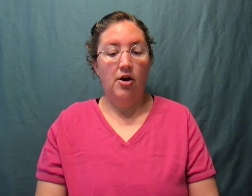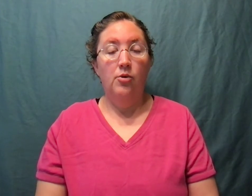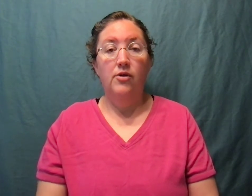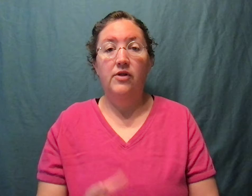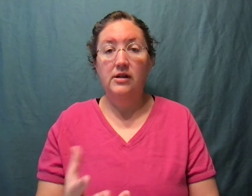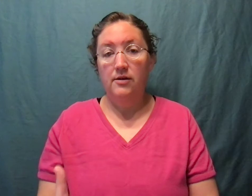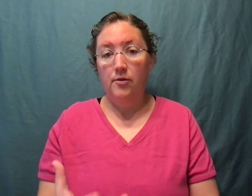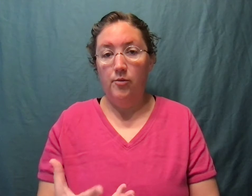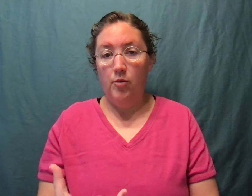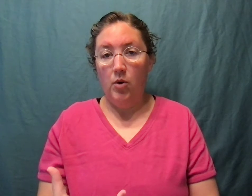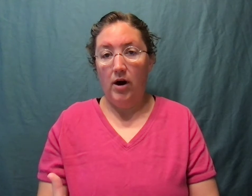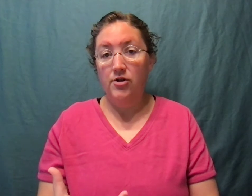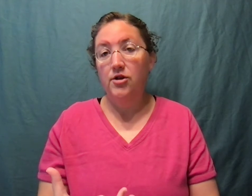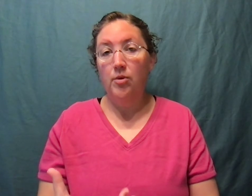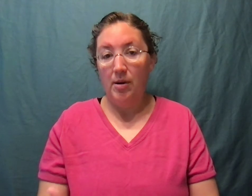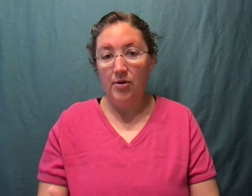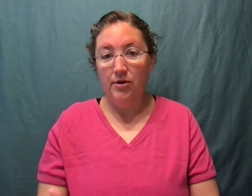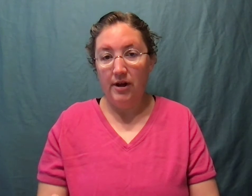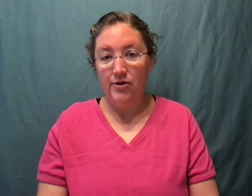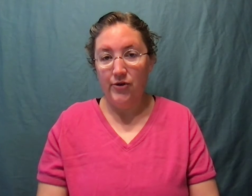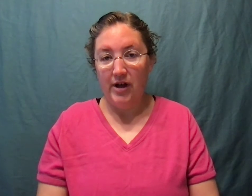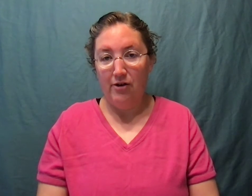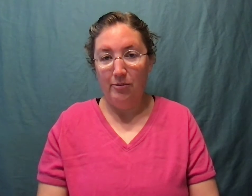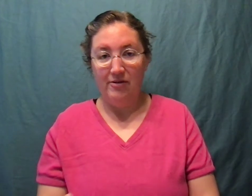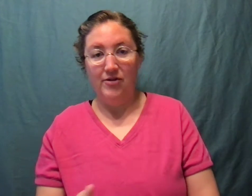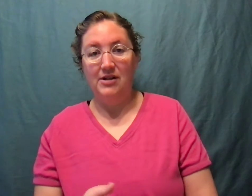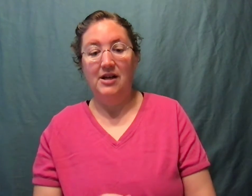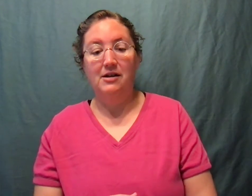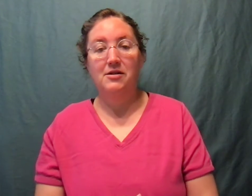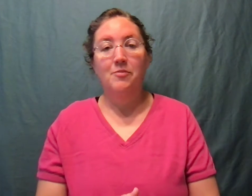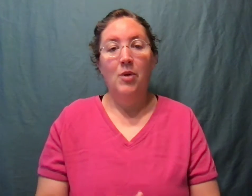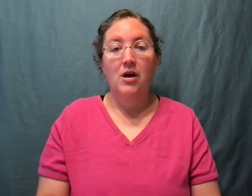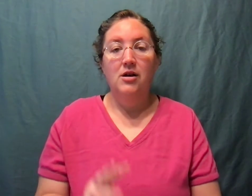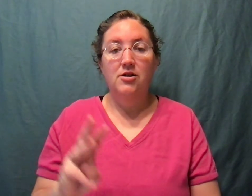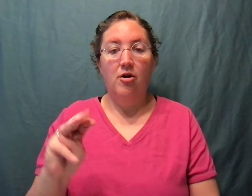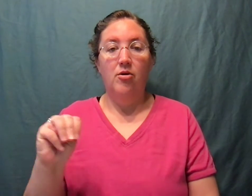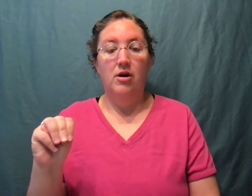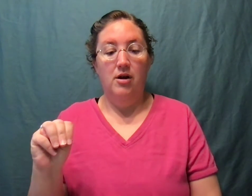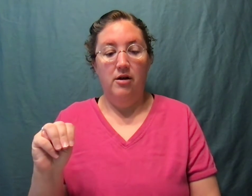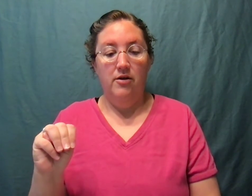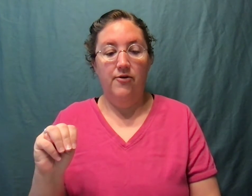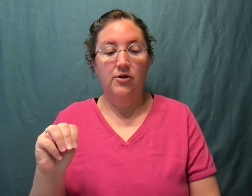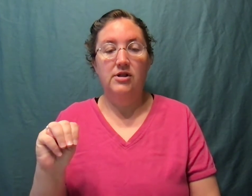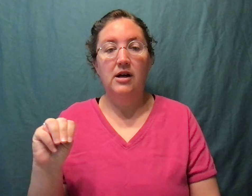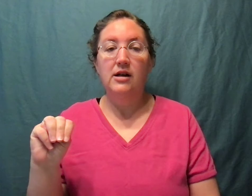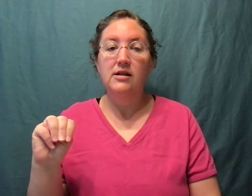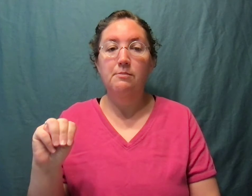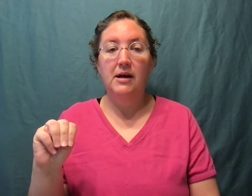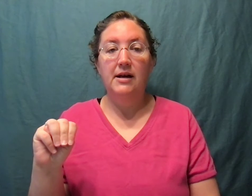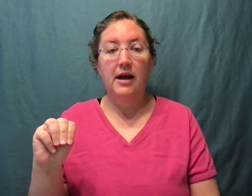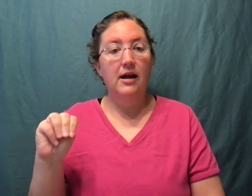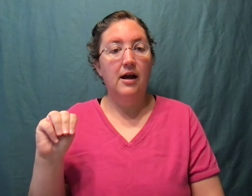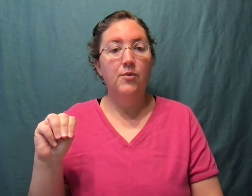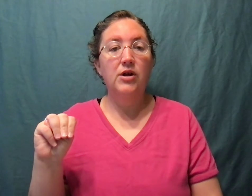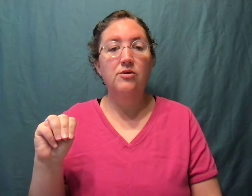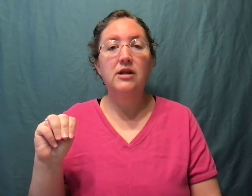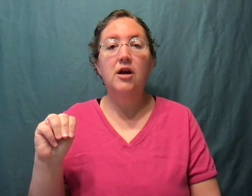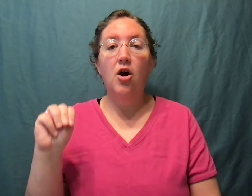So, this requires you to remember your letters for the alphabet for these days. So, the first sign is Monday, and we use the